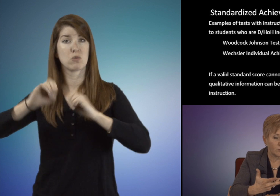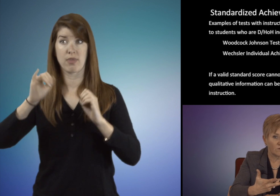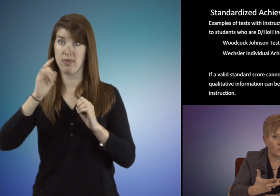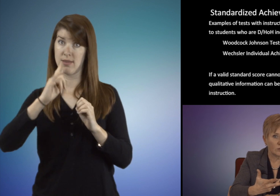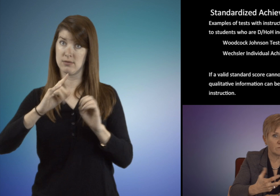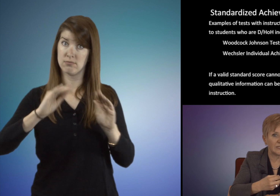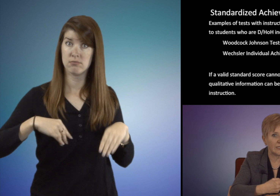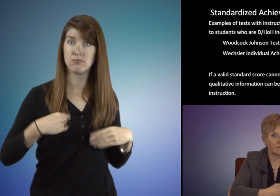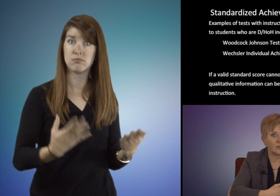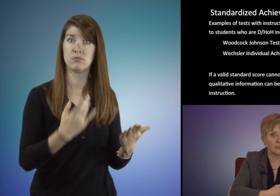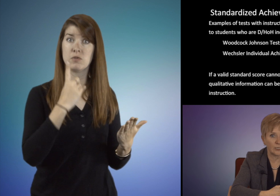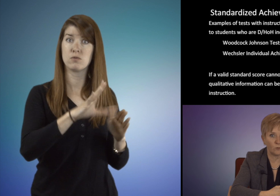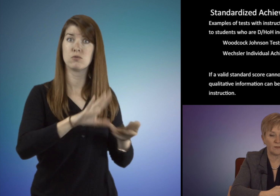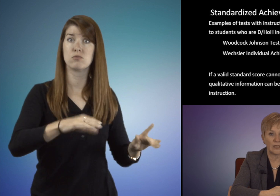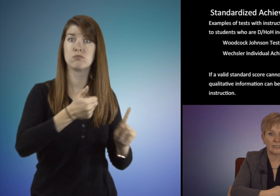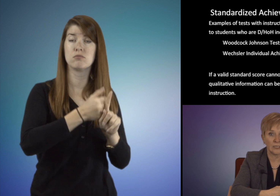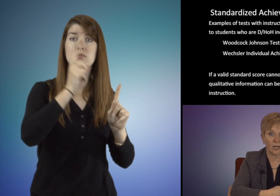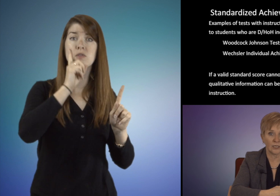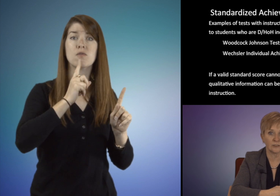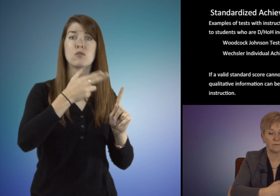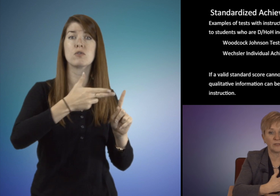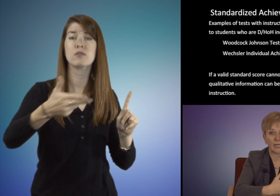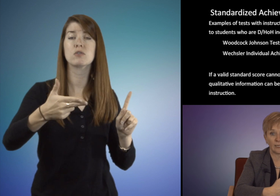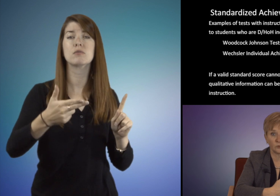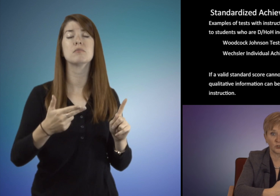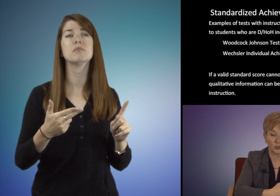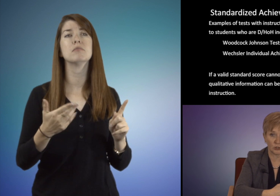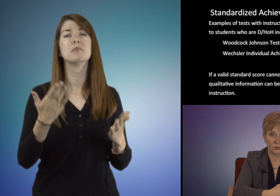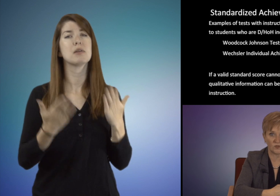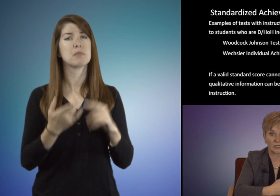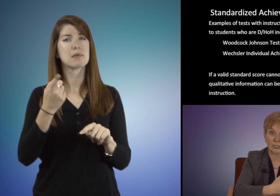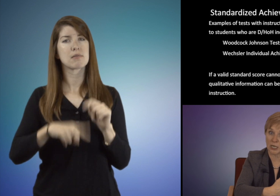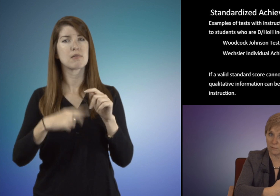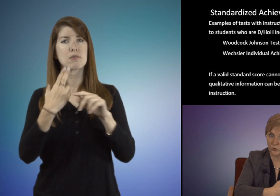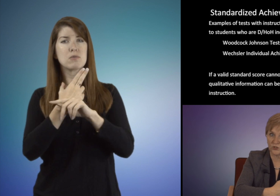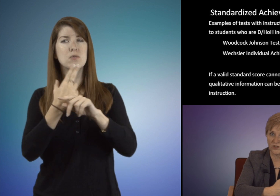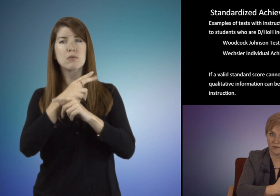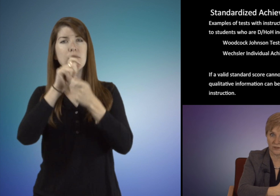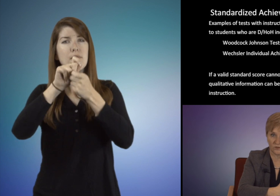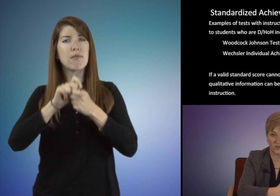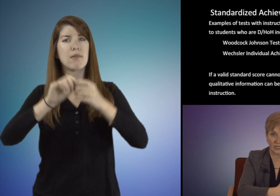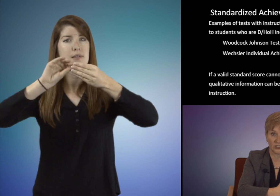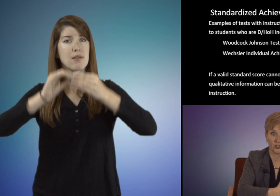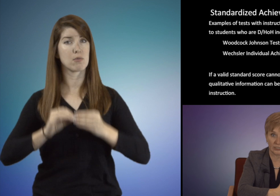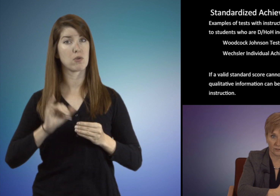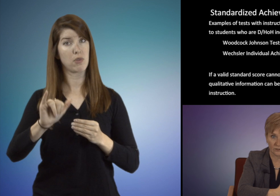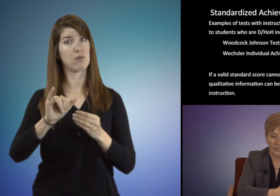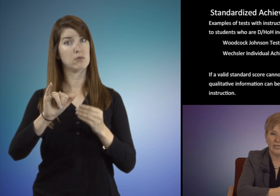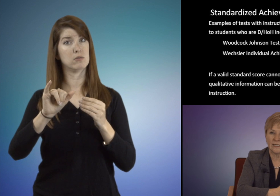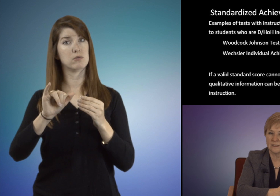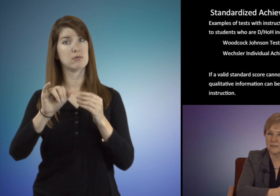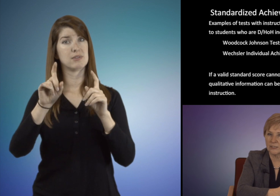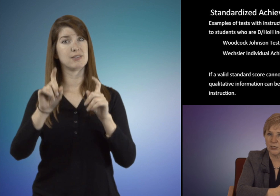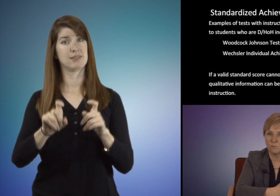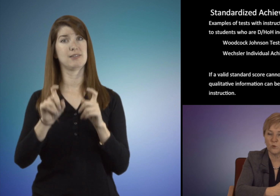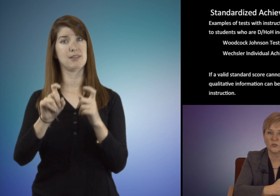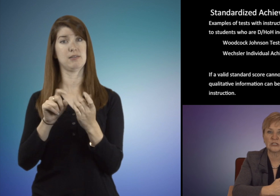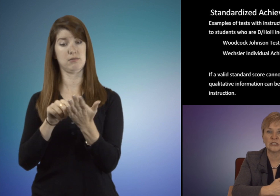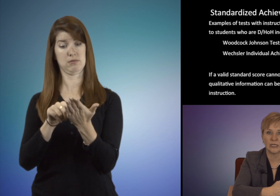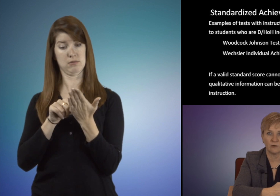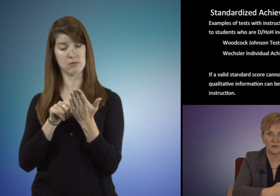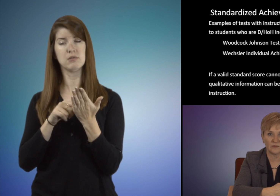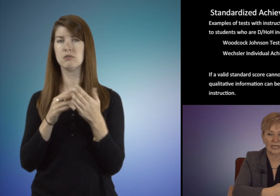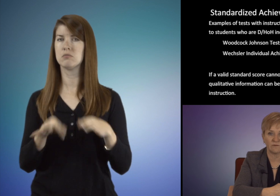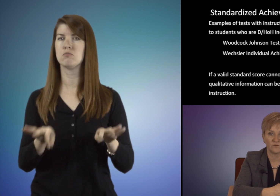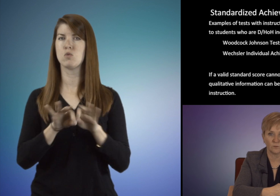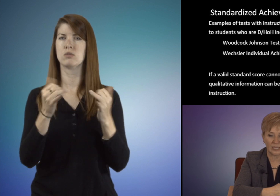evaluation is performed, even though we may not be able to use the numbers that those tests yield, it's still important